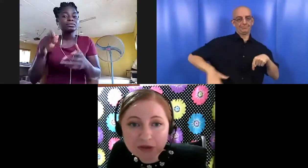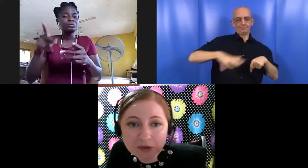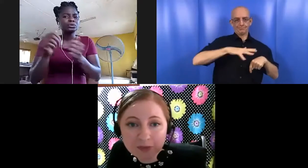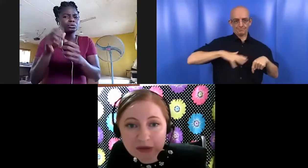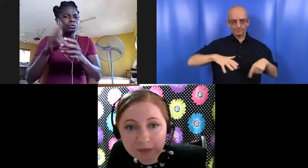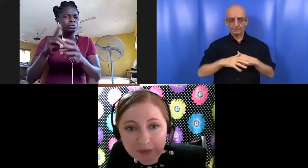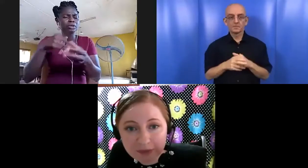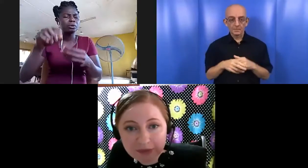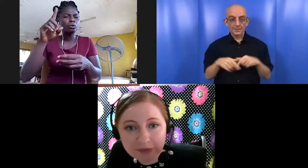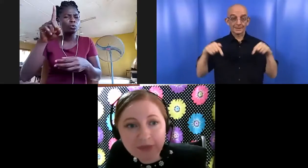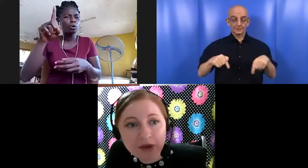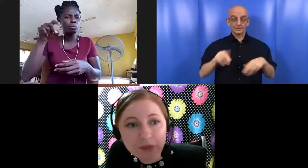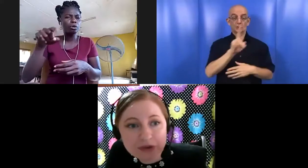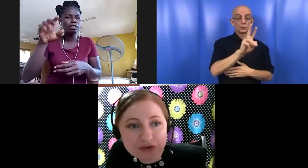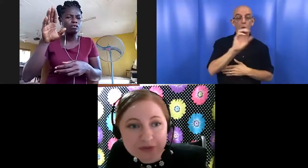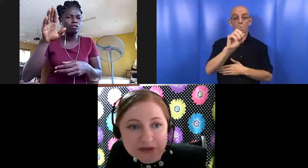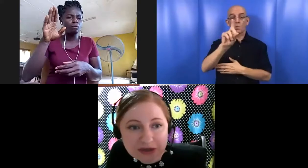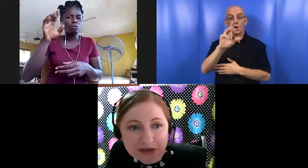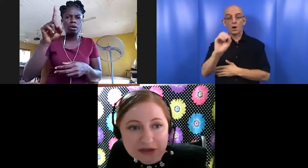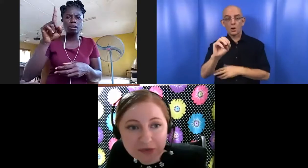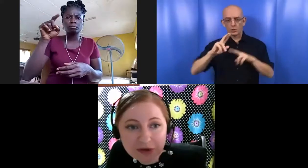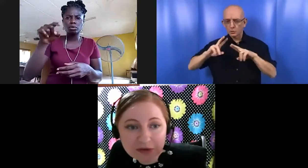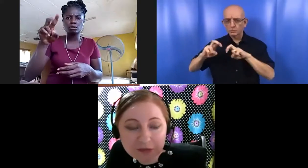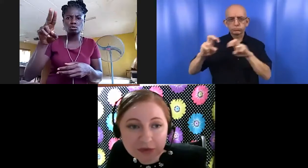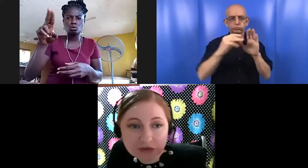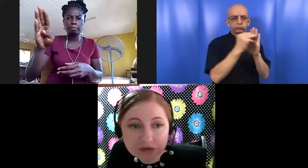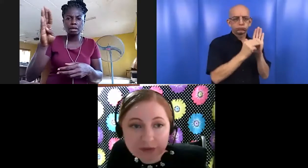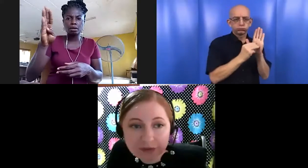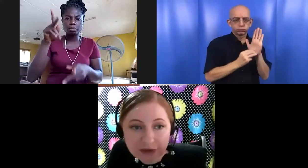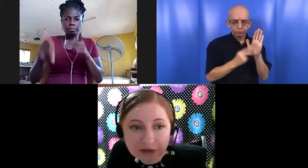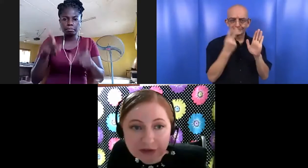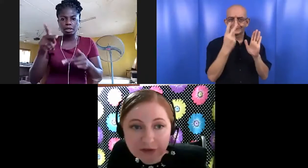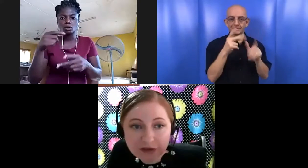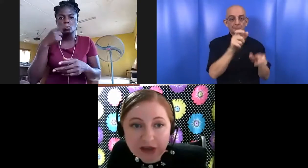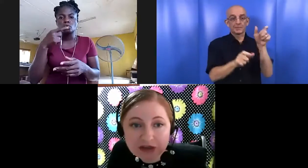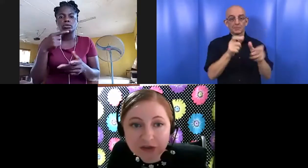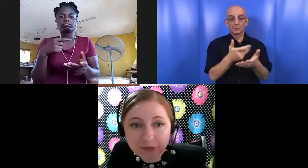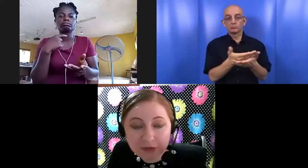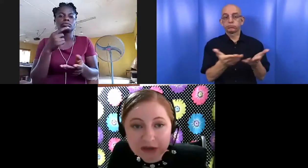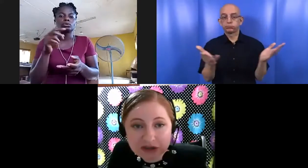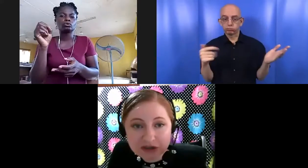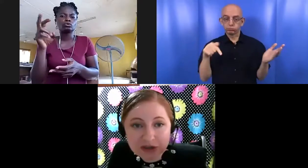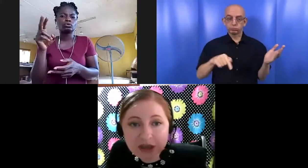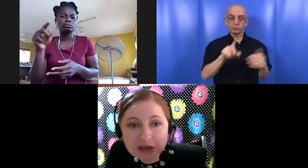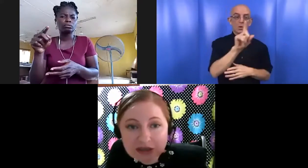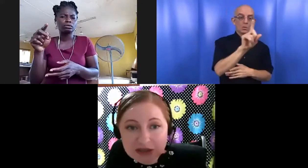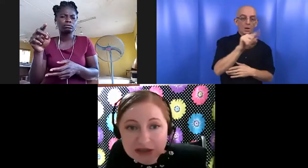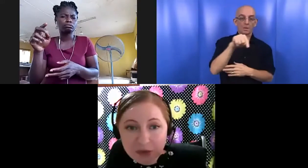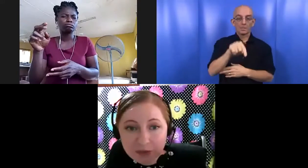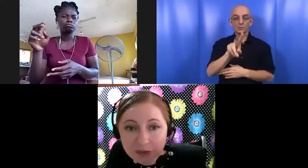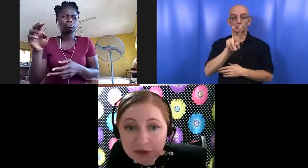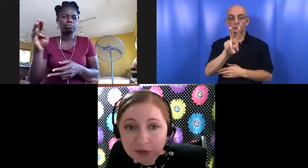1.2 billion people, which represents 12.3% of the national population.